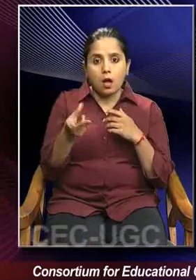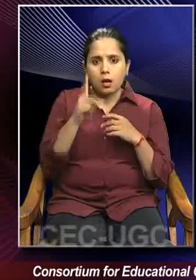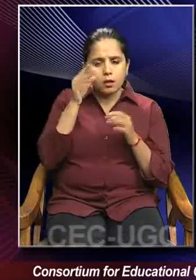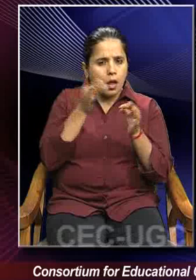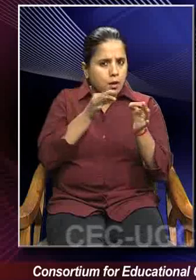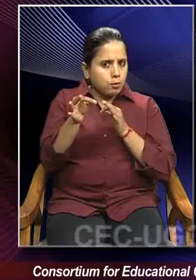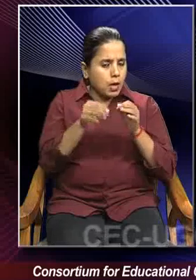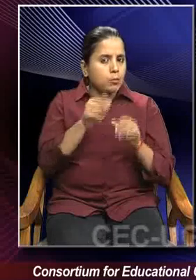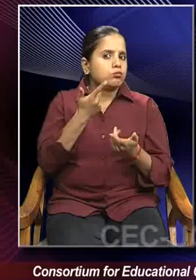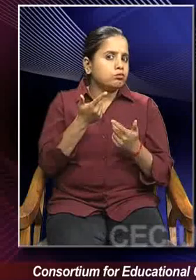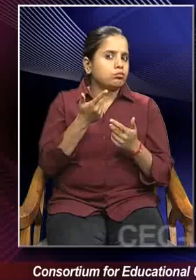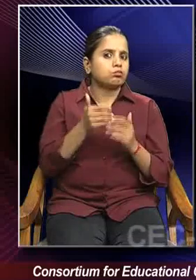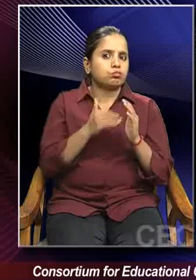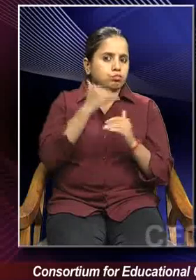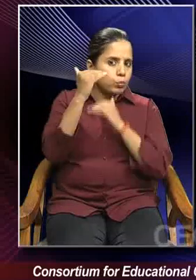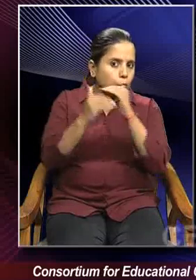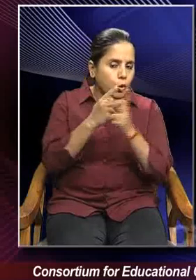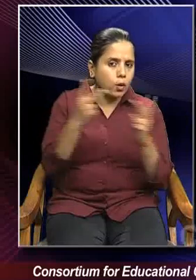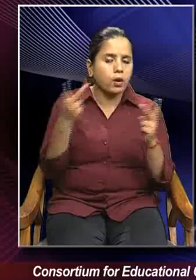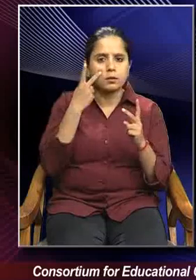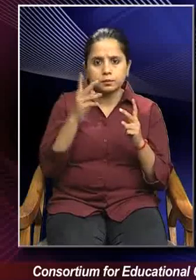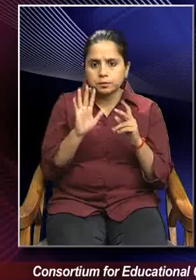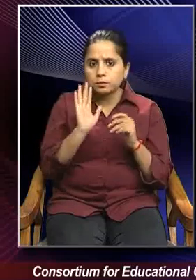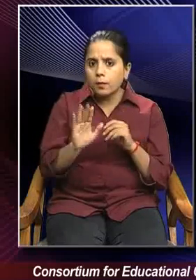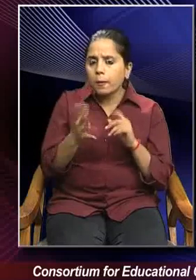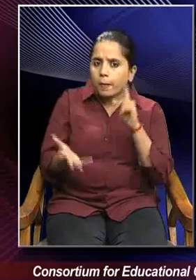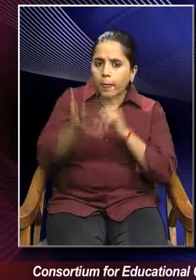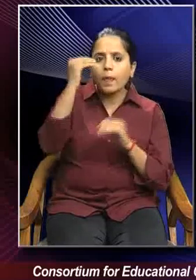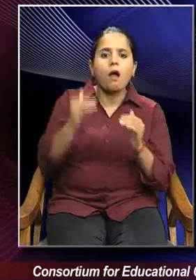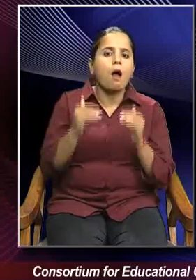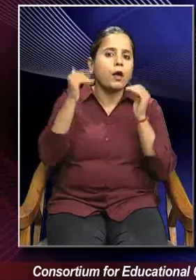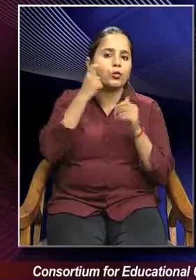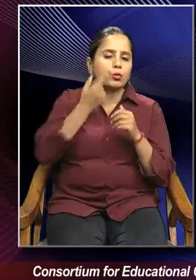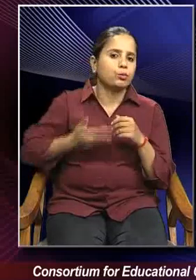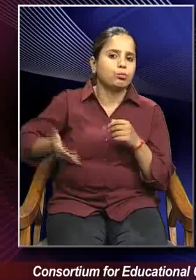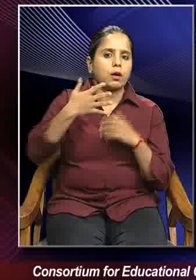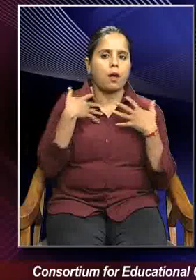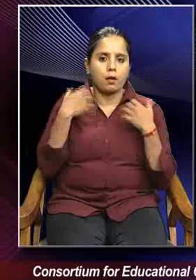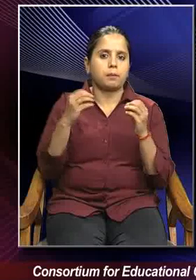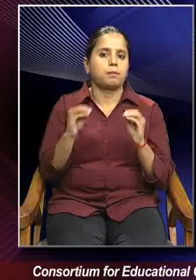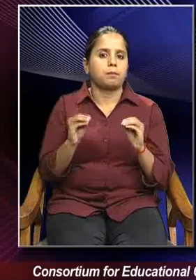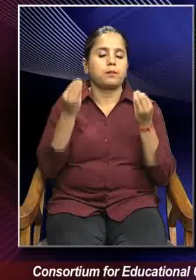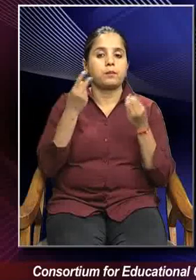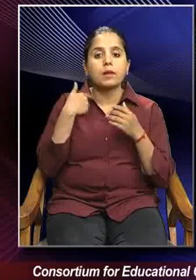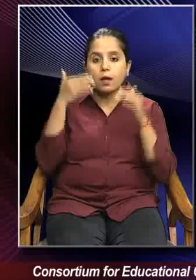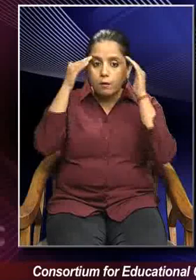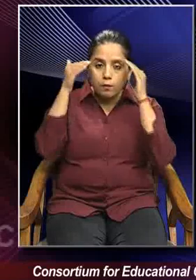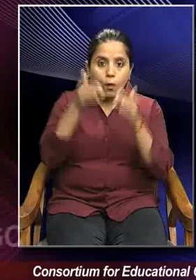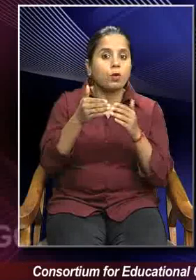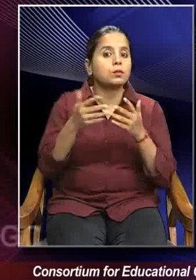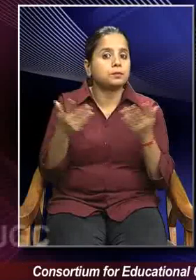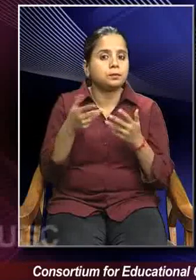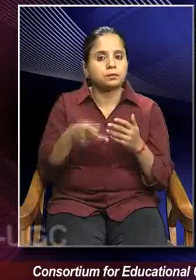the progress and attaining a higher human well-being by emphasizing